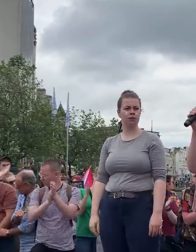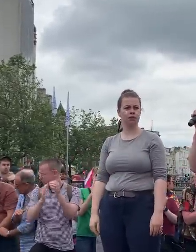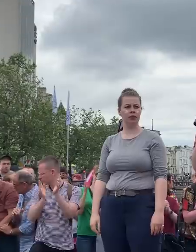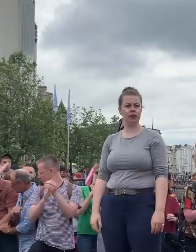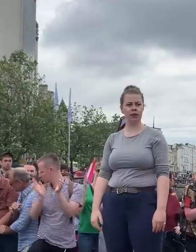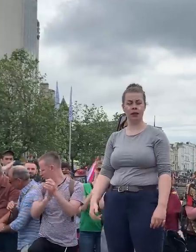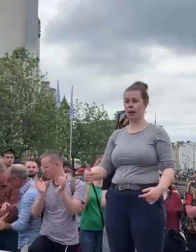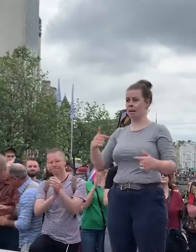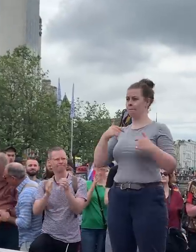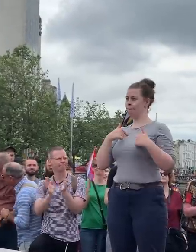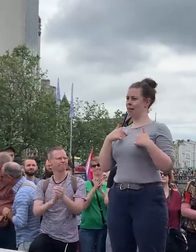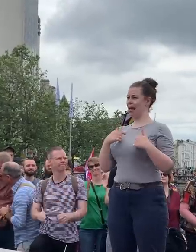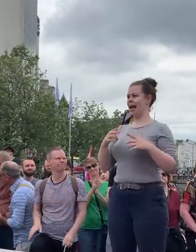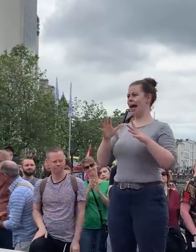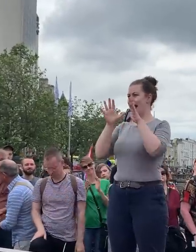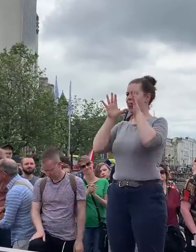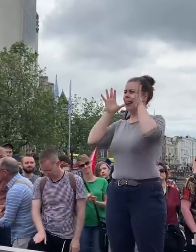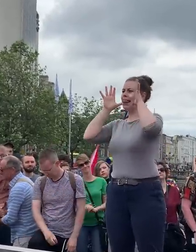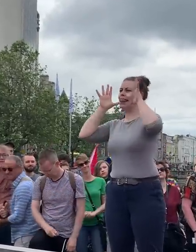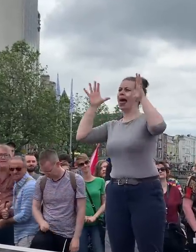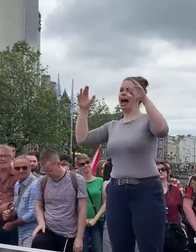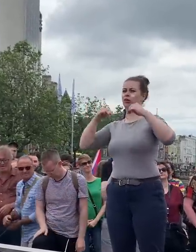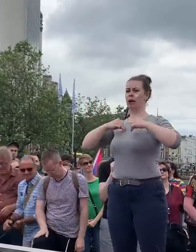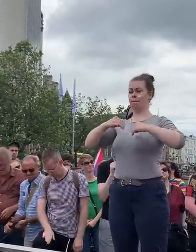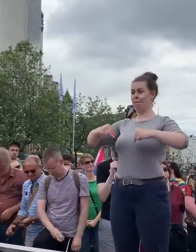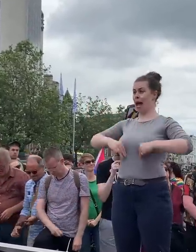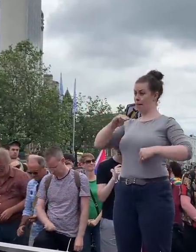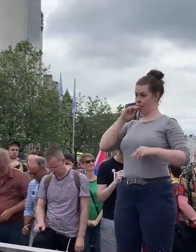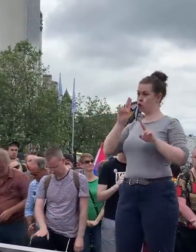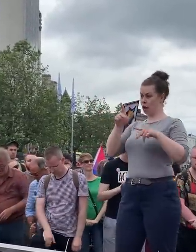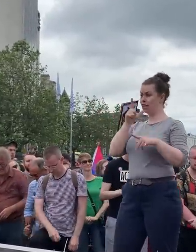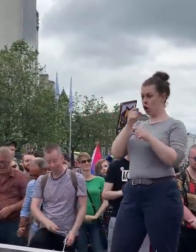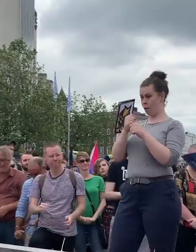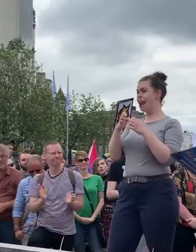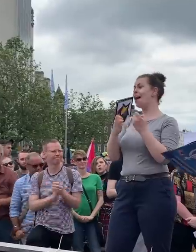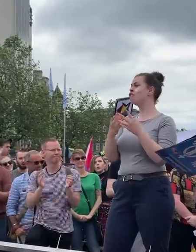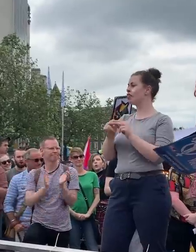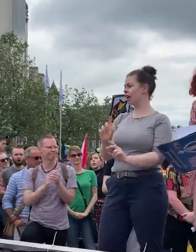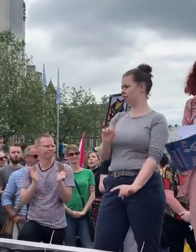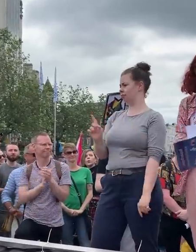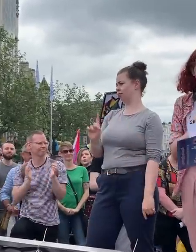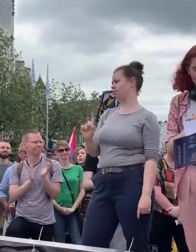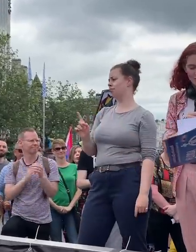being a loud man and having opinions, unfortunately, does not qualify you to speak on everything.